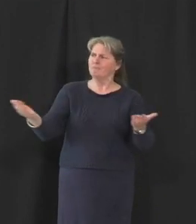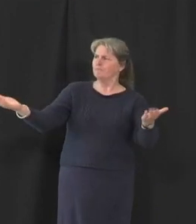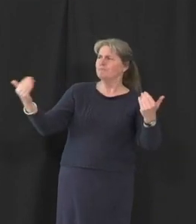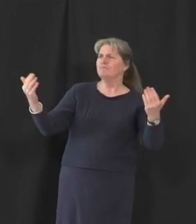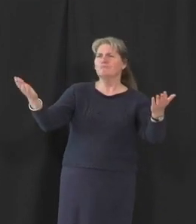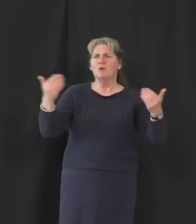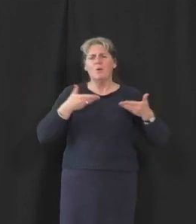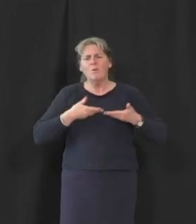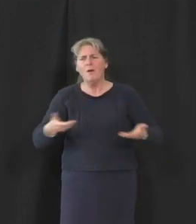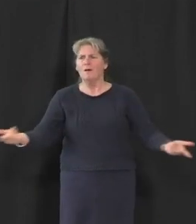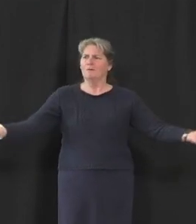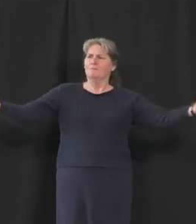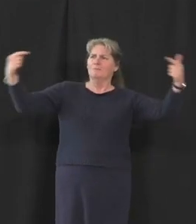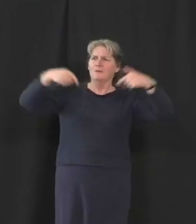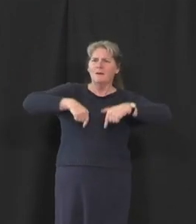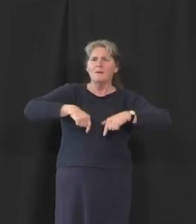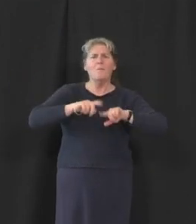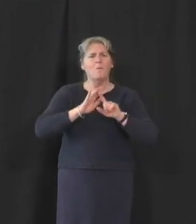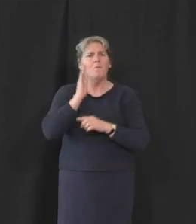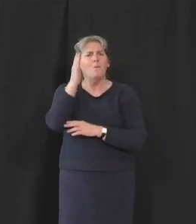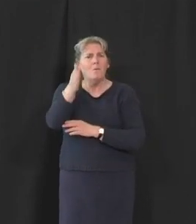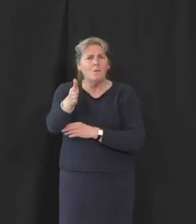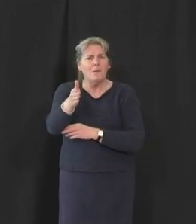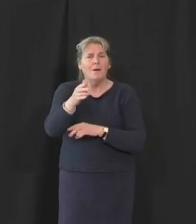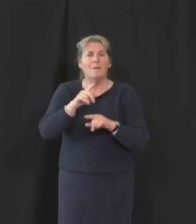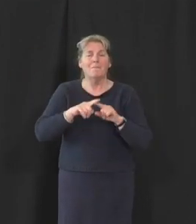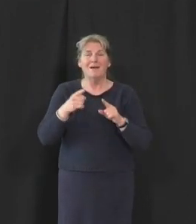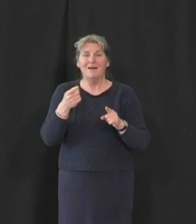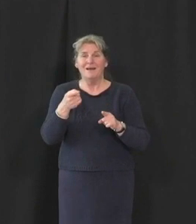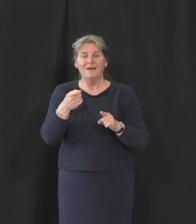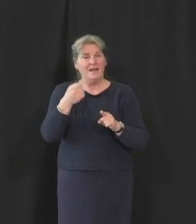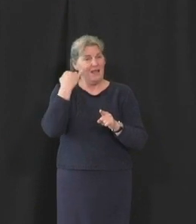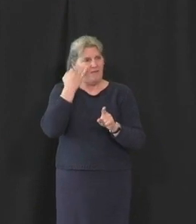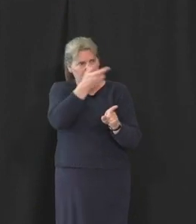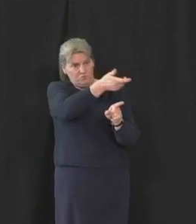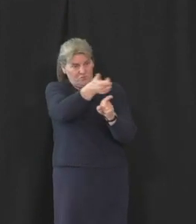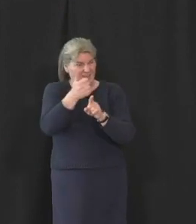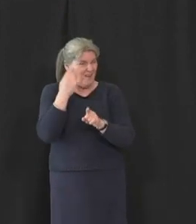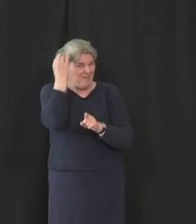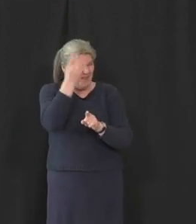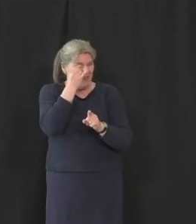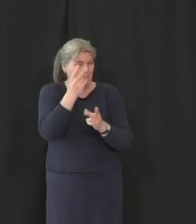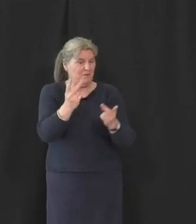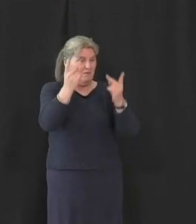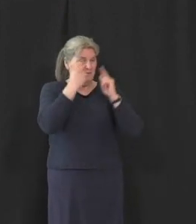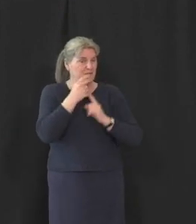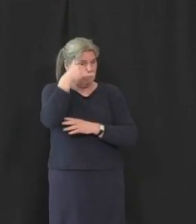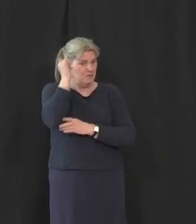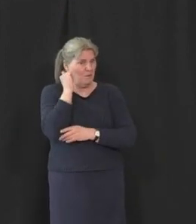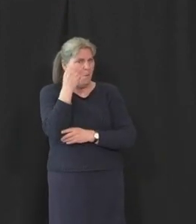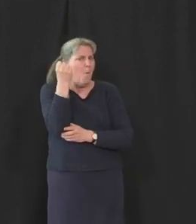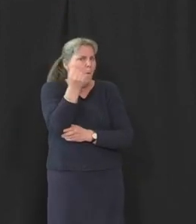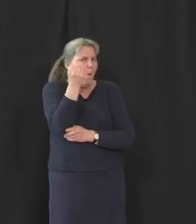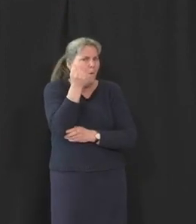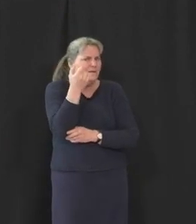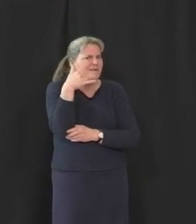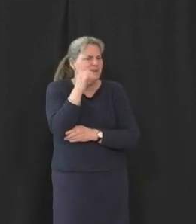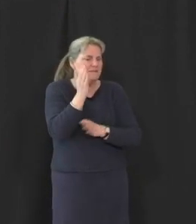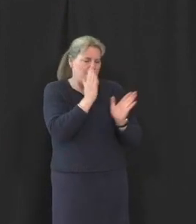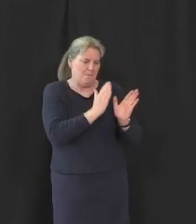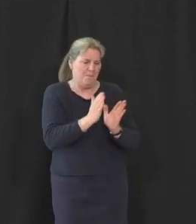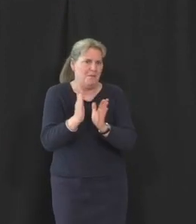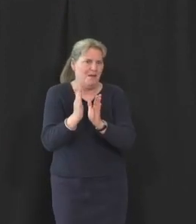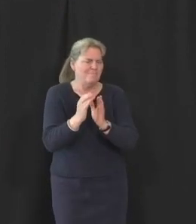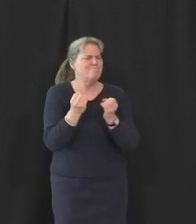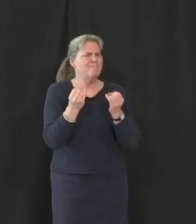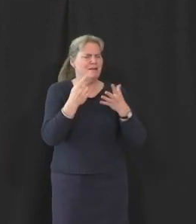here to the Yukon with open arms. If you are considering a trip to Yukon, keep the planning going. There's so much to do